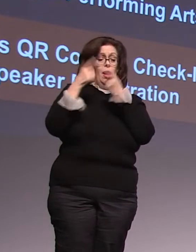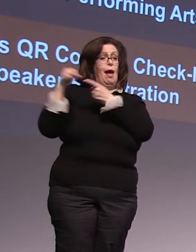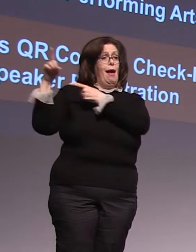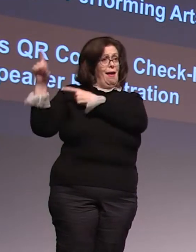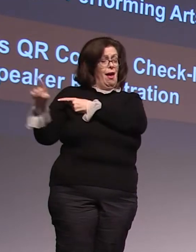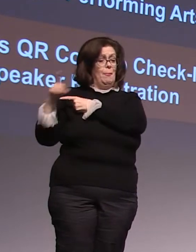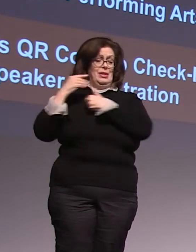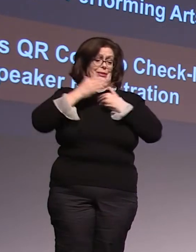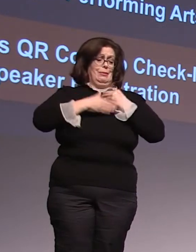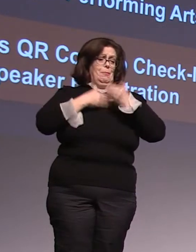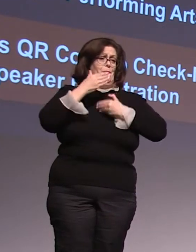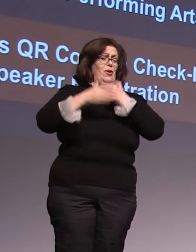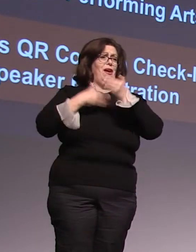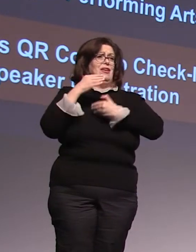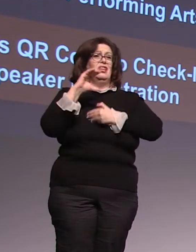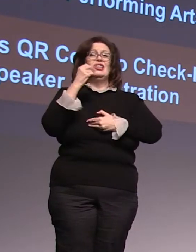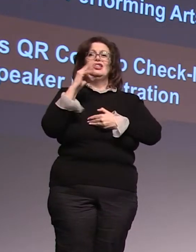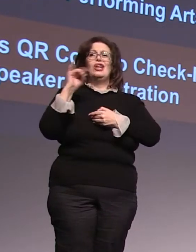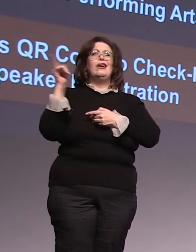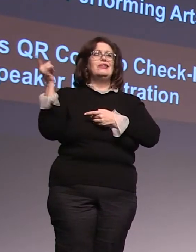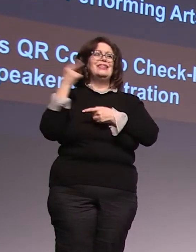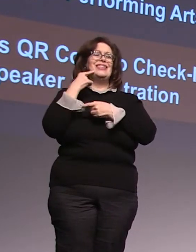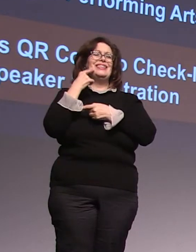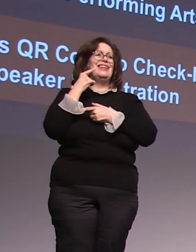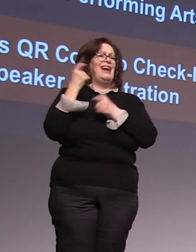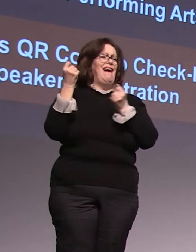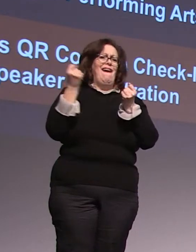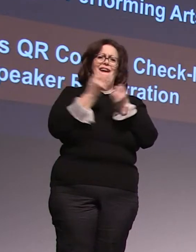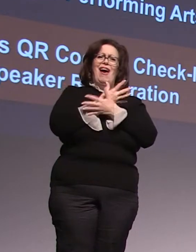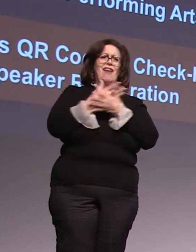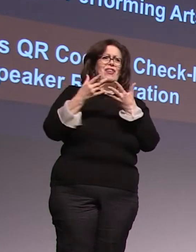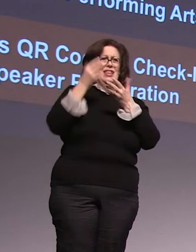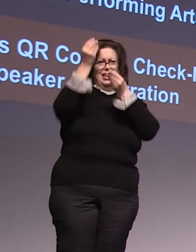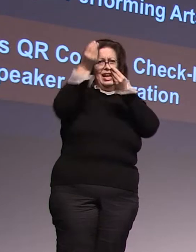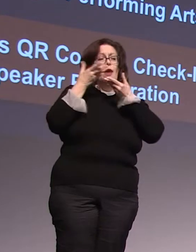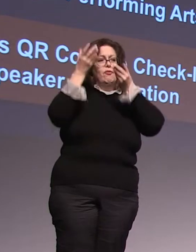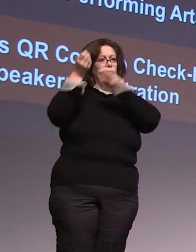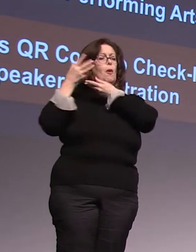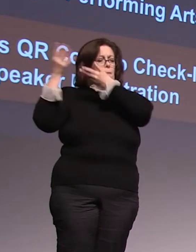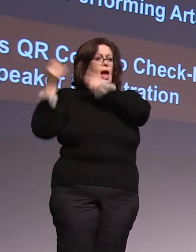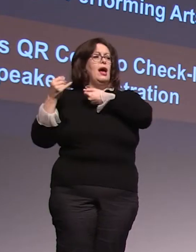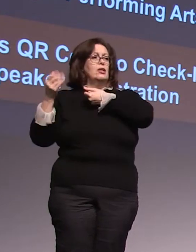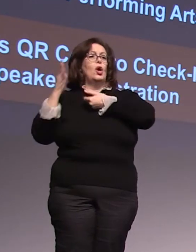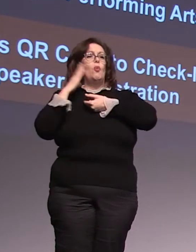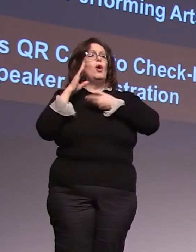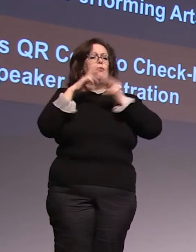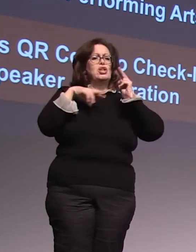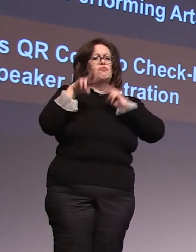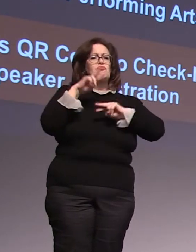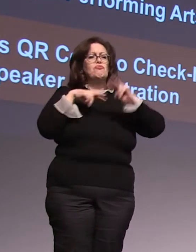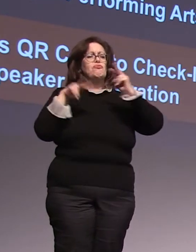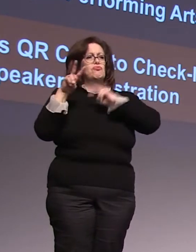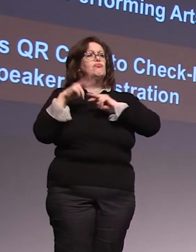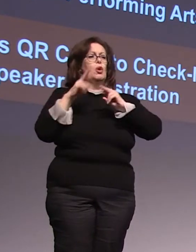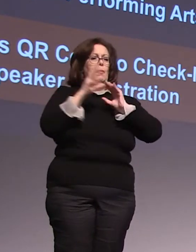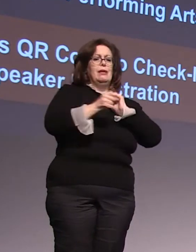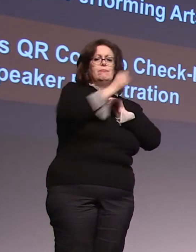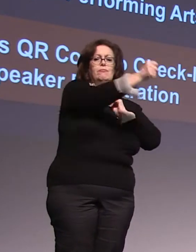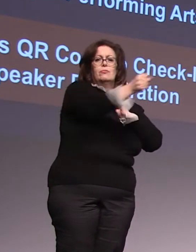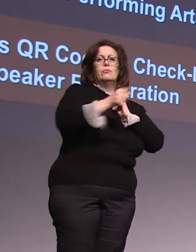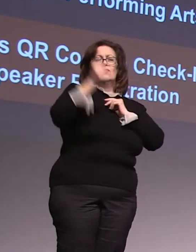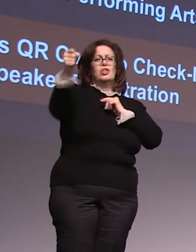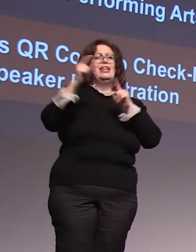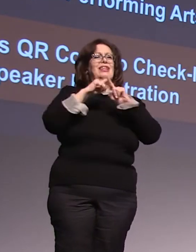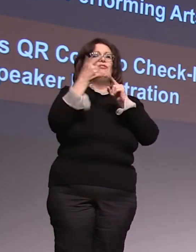this process, as Chelsea said, is every single piece of information will come in. It will be coded to one of our 18 subcommittees. Those